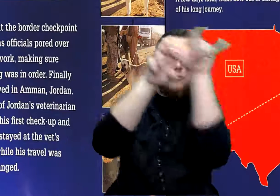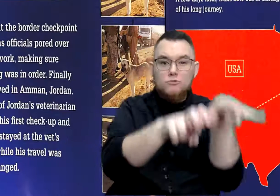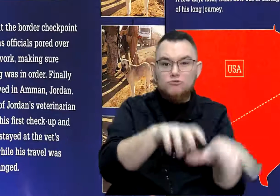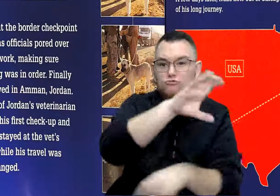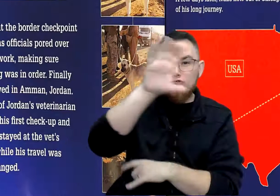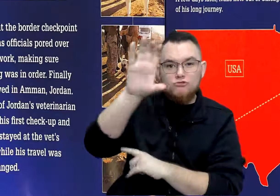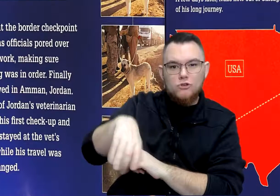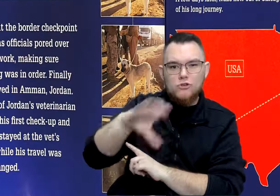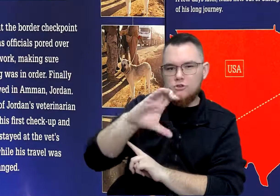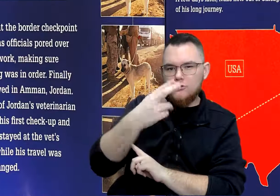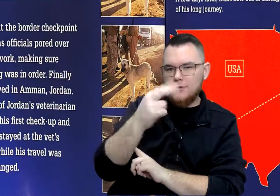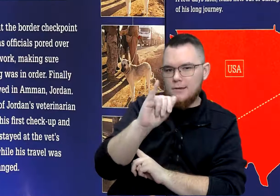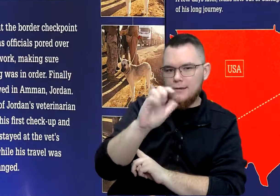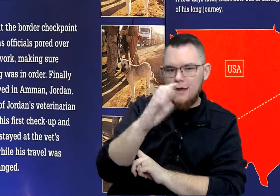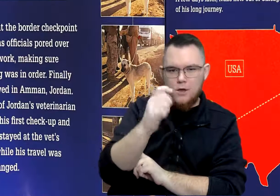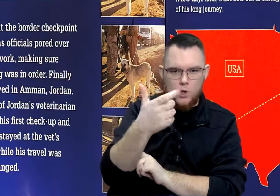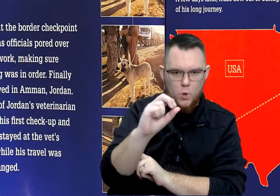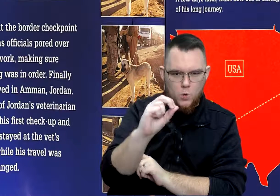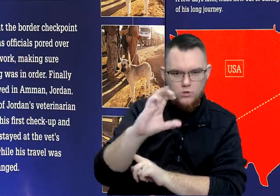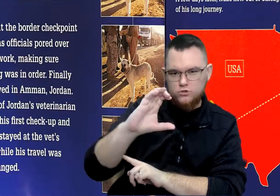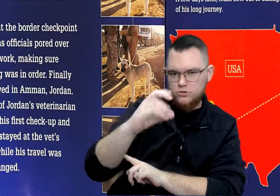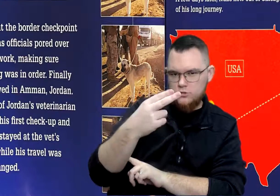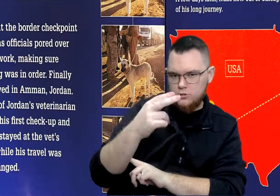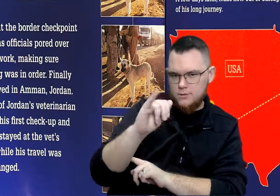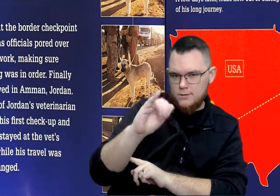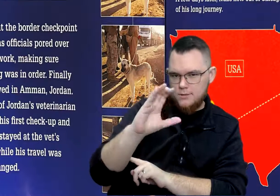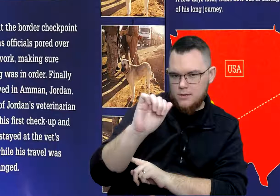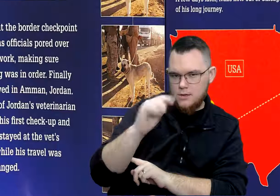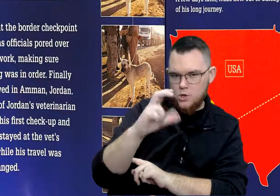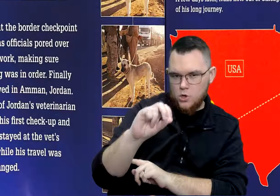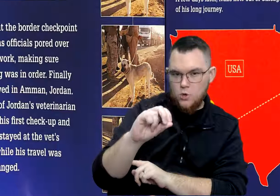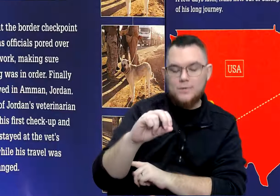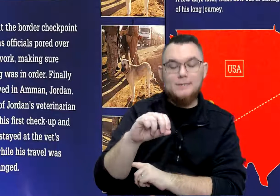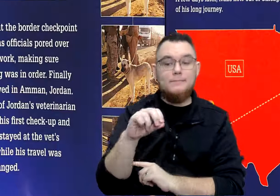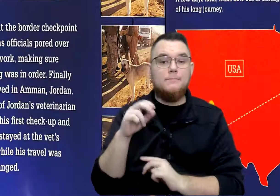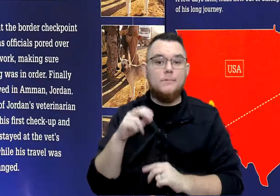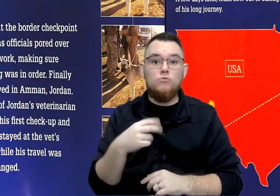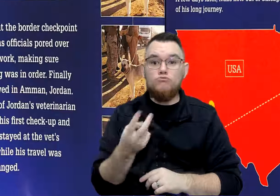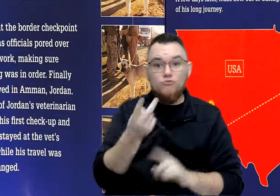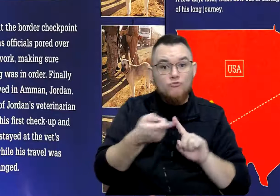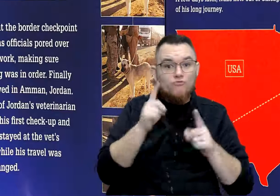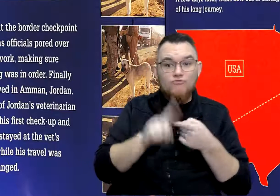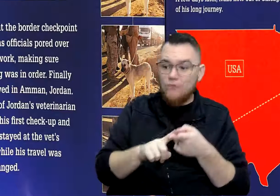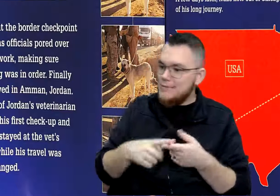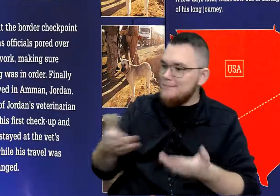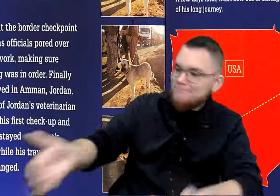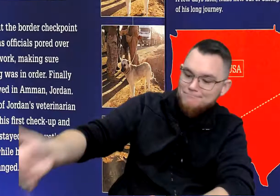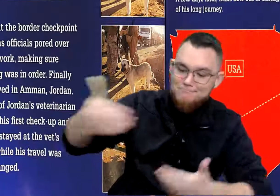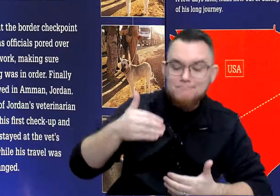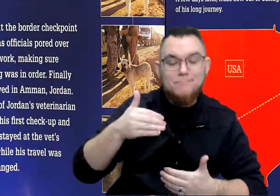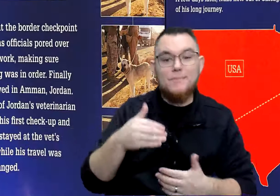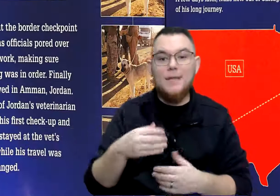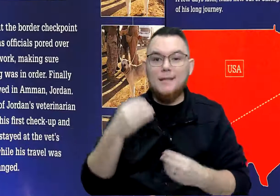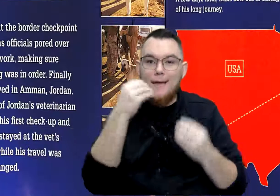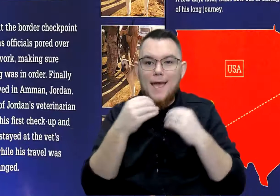picked him up at the airport. Nubs ate steak and strawberry Pop-Tarts for dinner. A few days later,